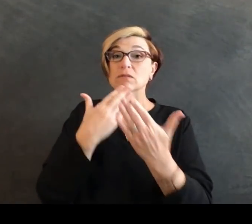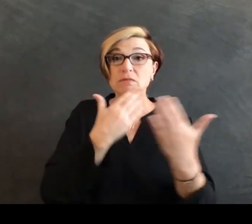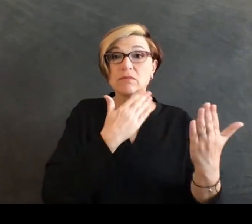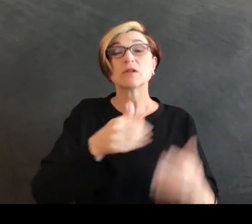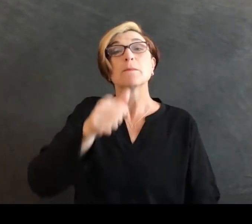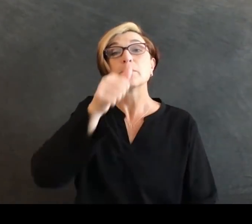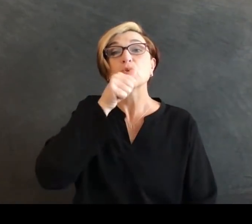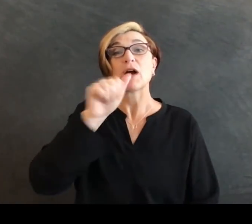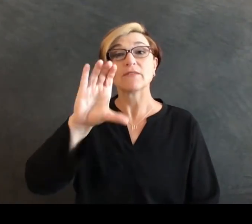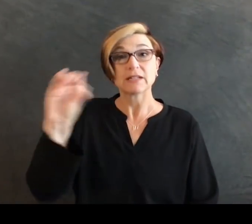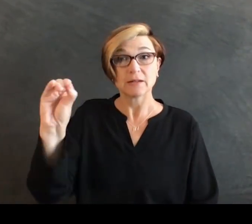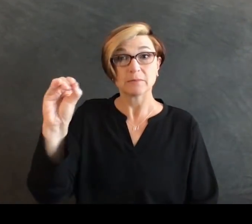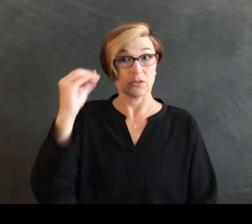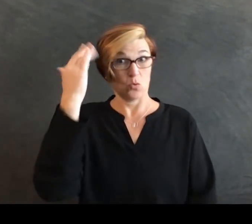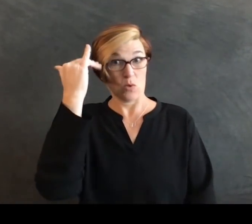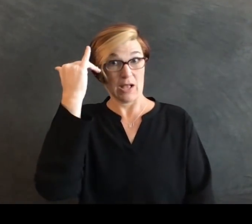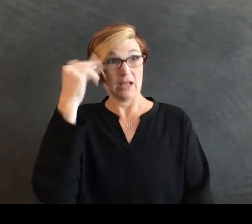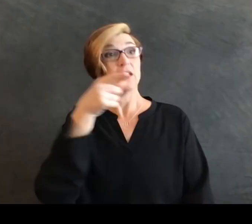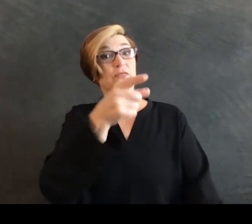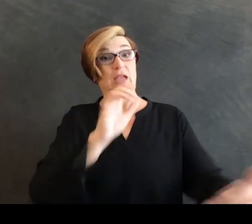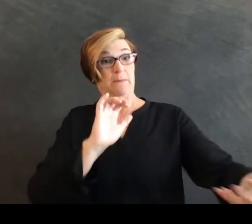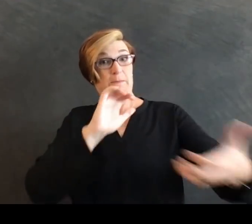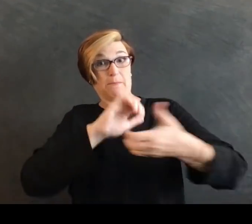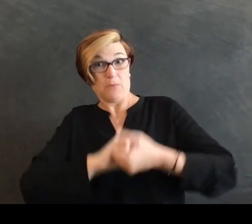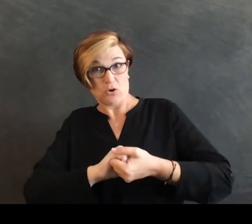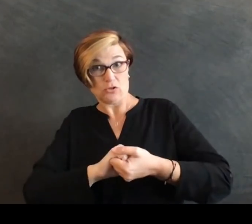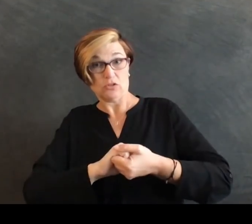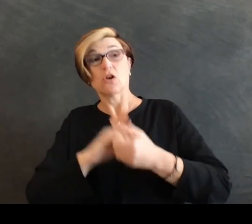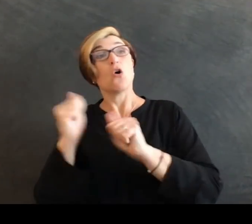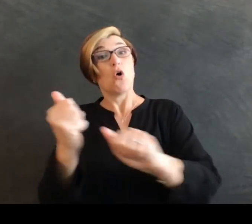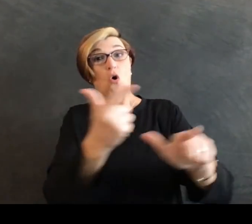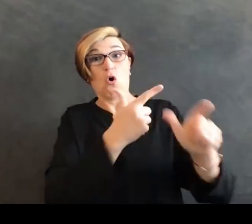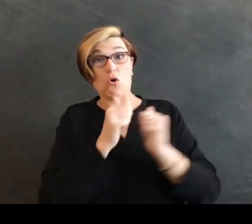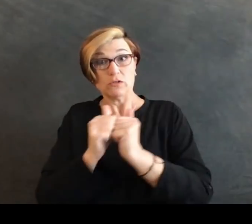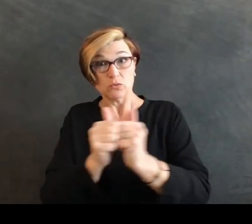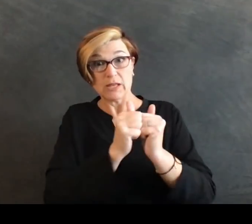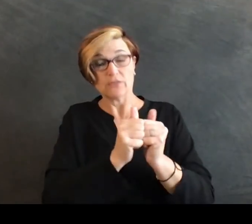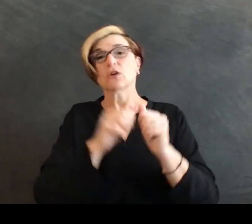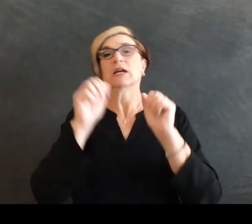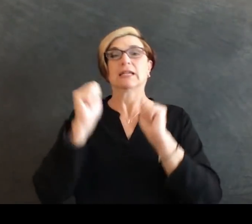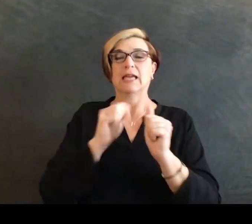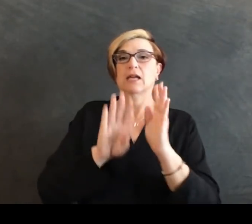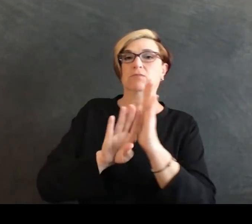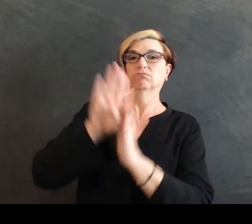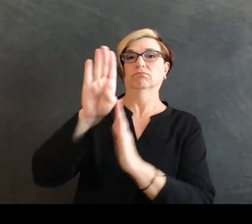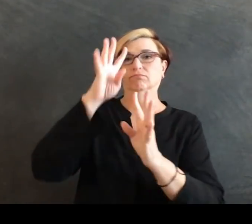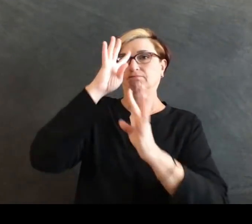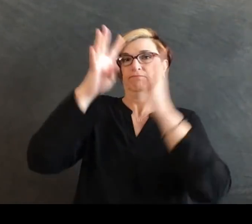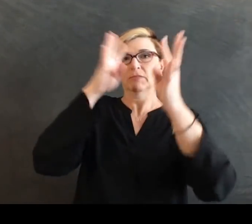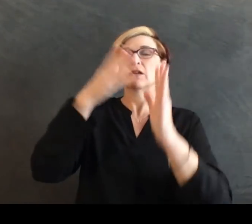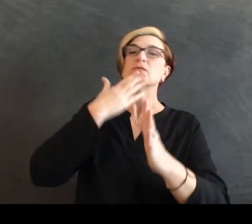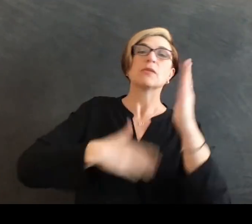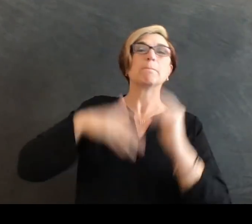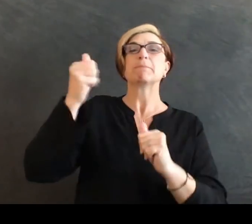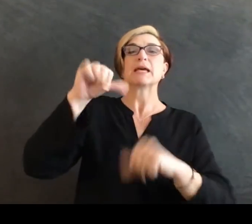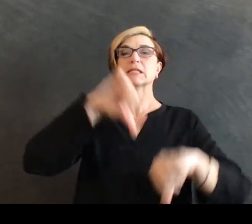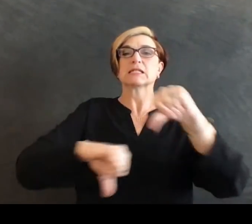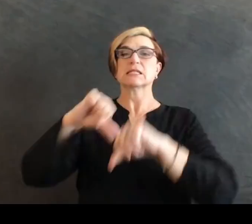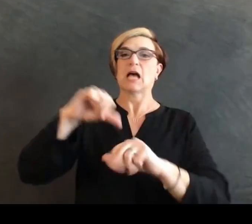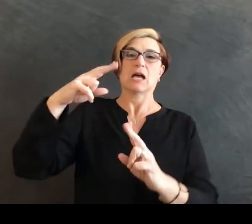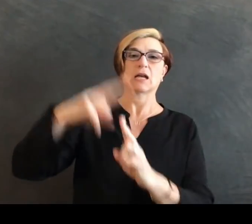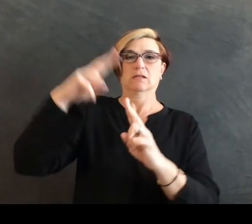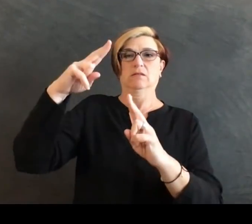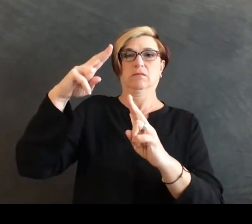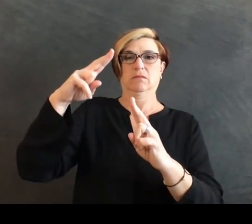government, taking an all-hands-on-deck approach, just like in this case. And the other point here is that Abbott and FDA worked together to make sure that we